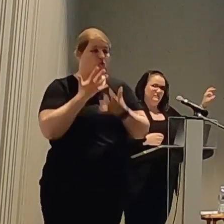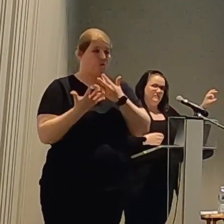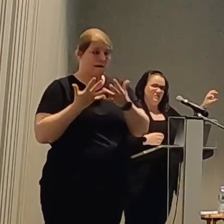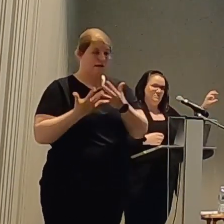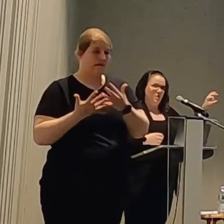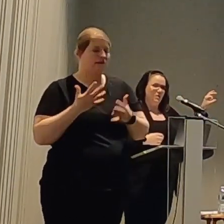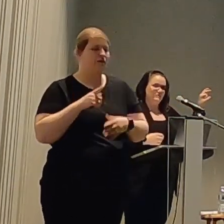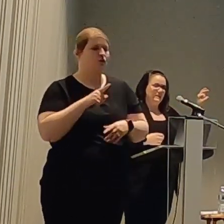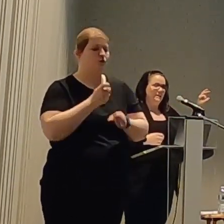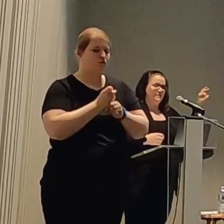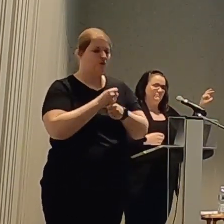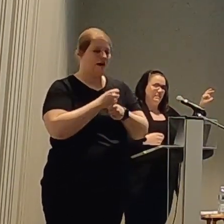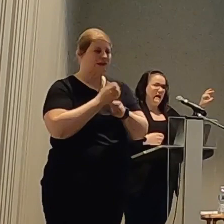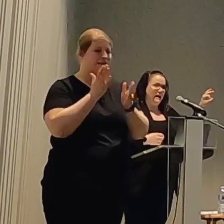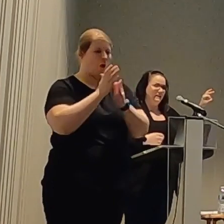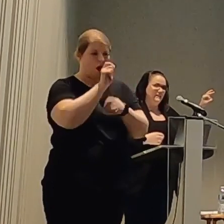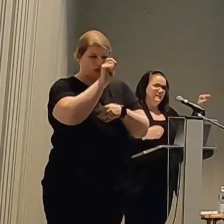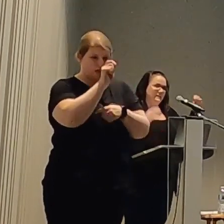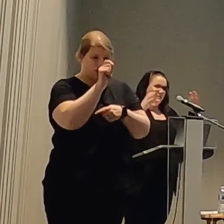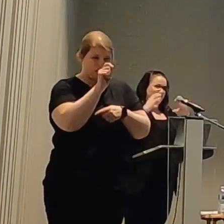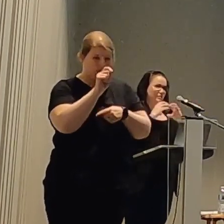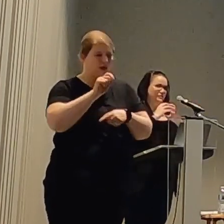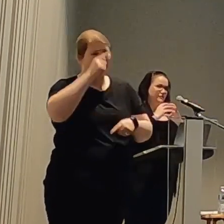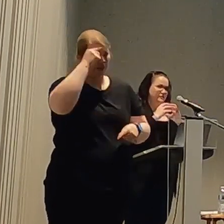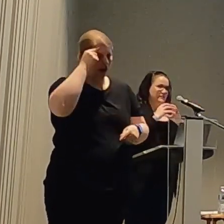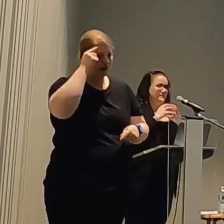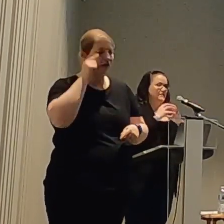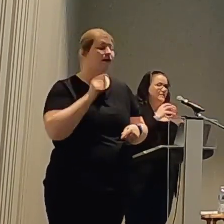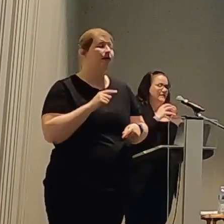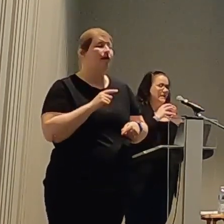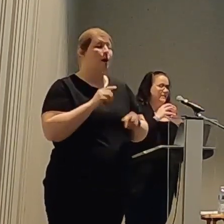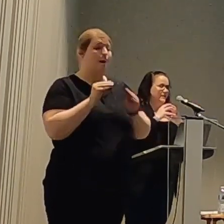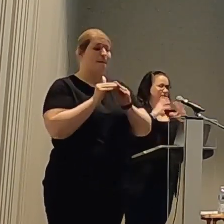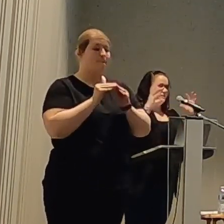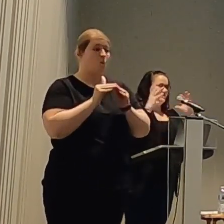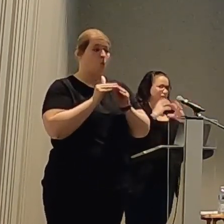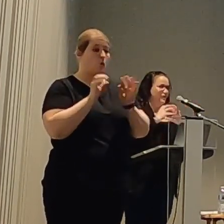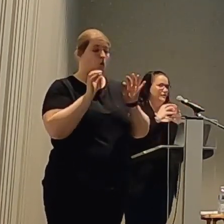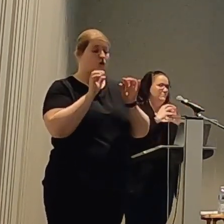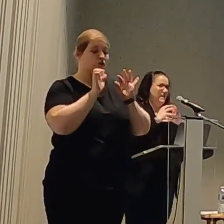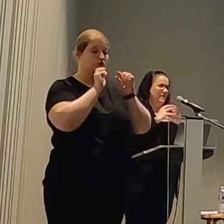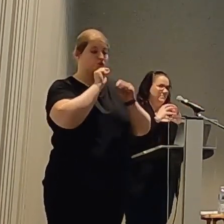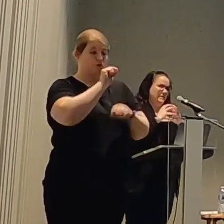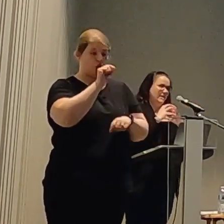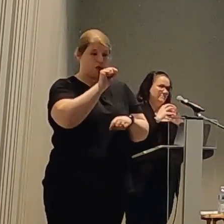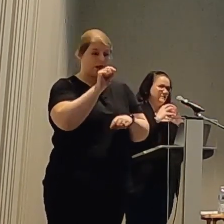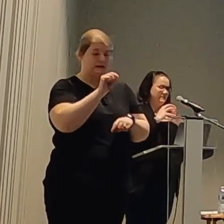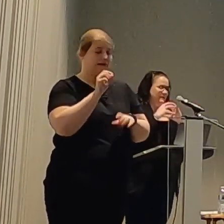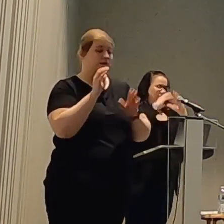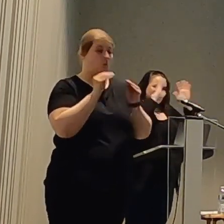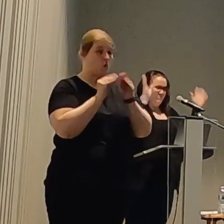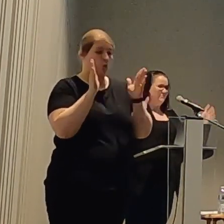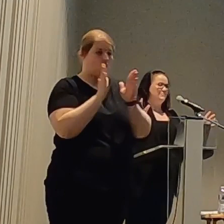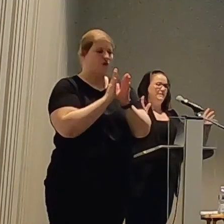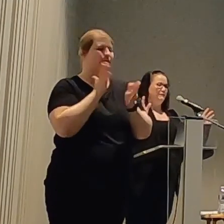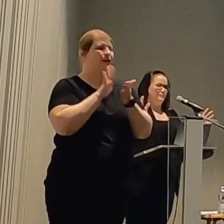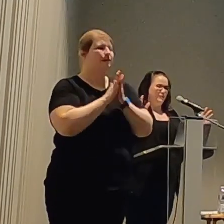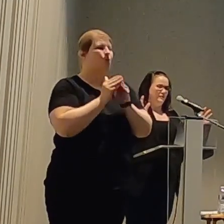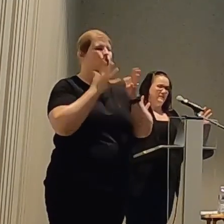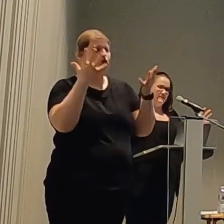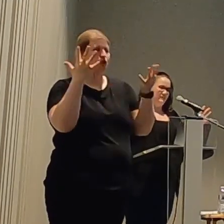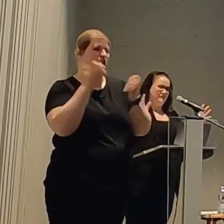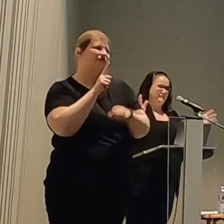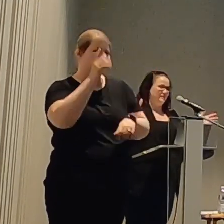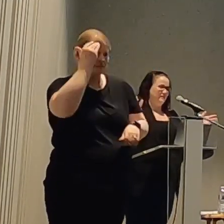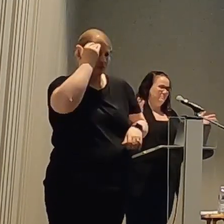create small dots of black. The closer those dots are together, the darker the black becomes. You're probably all